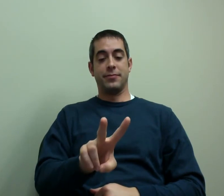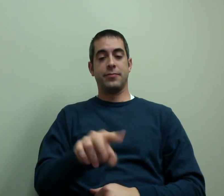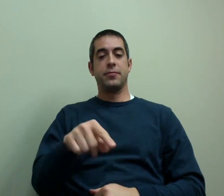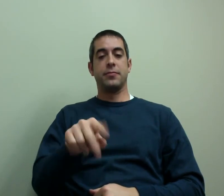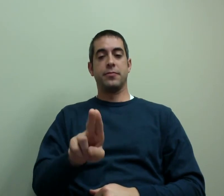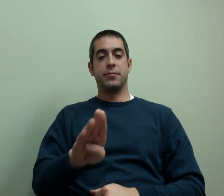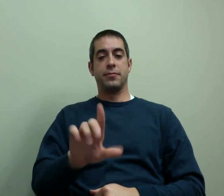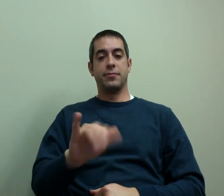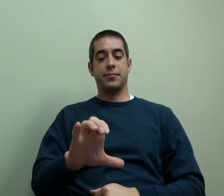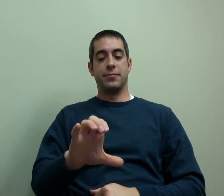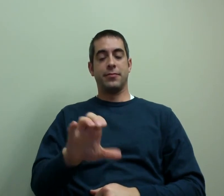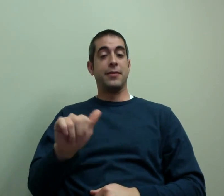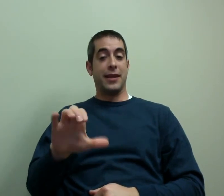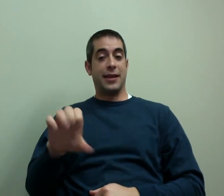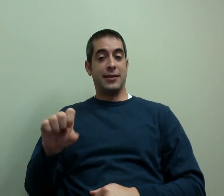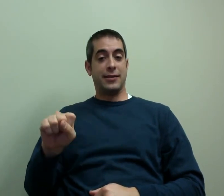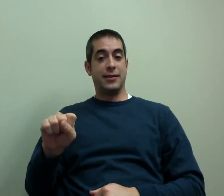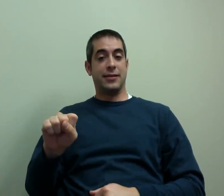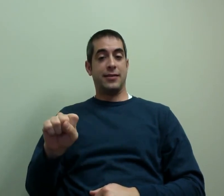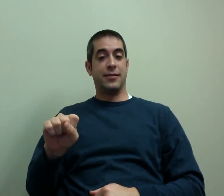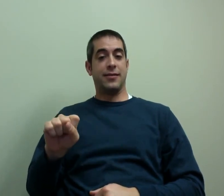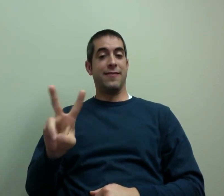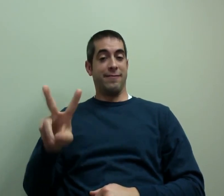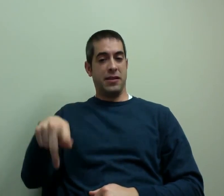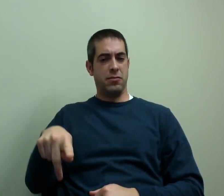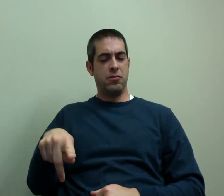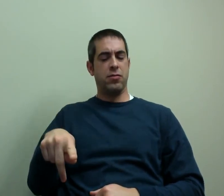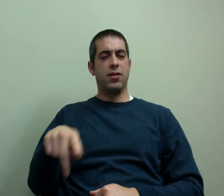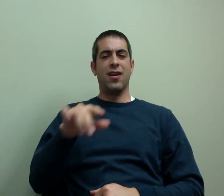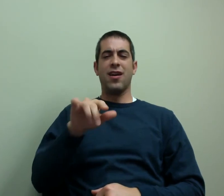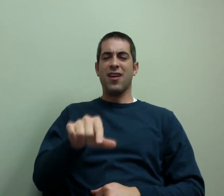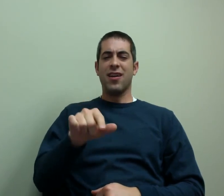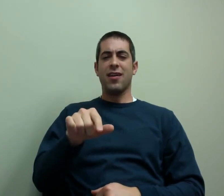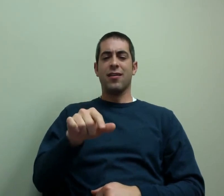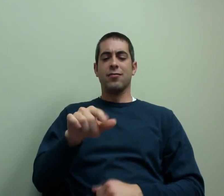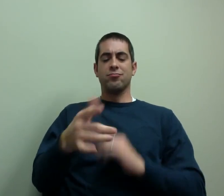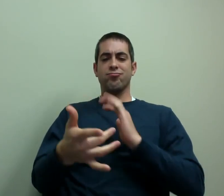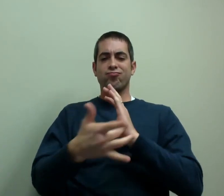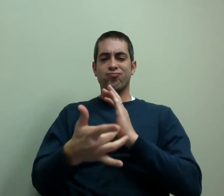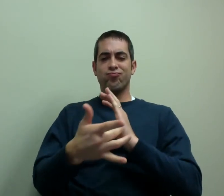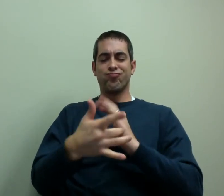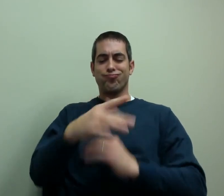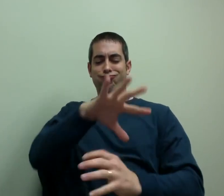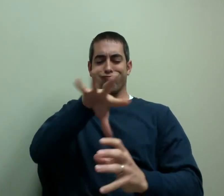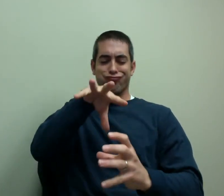Public Access Videophone, PAV, is a public phone with video technology included. The